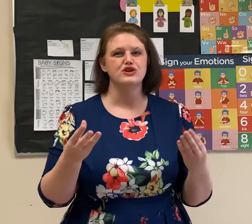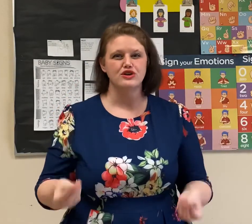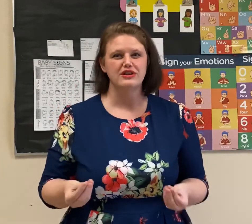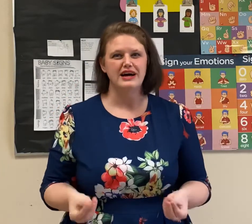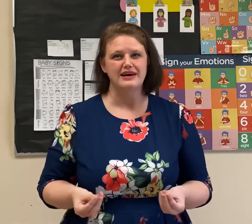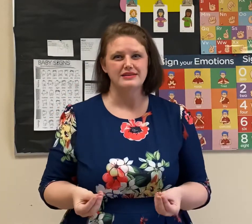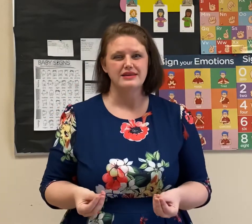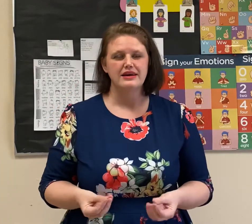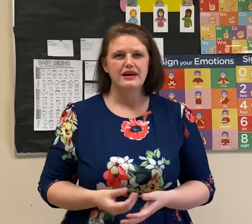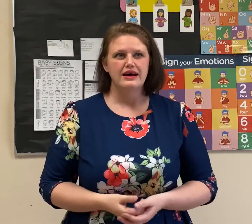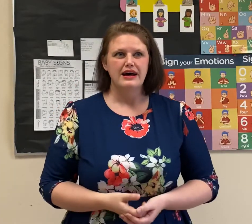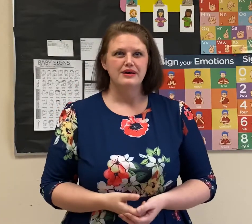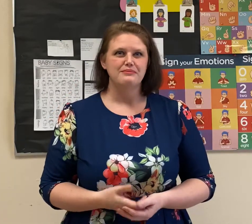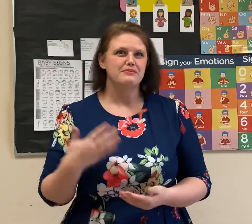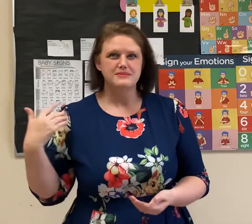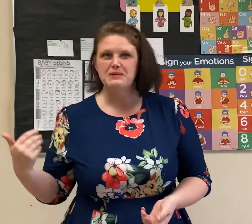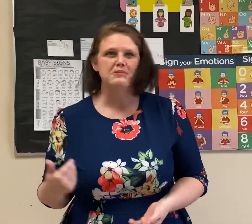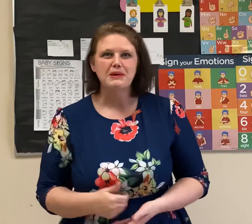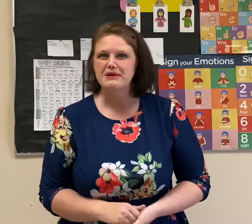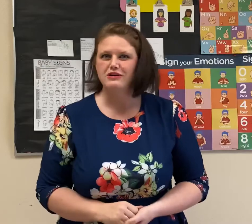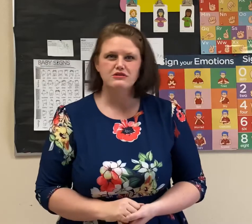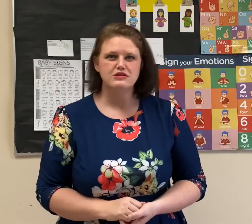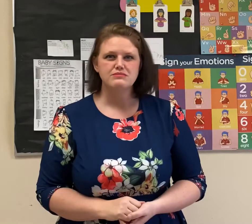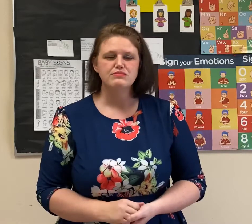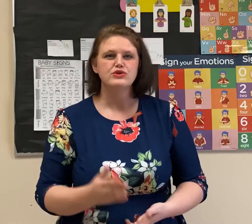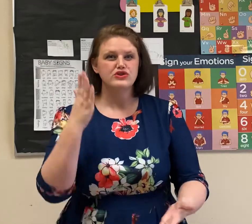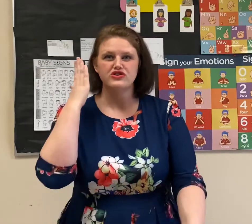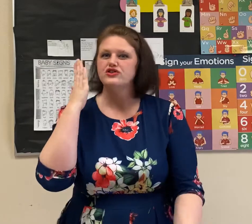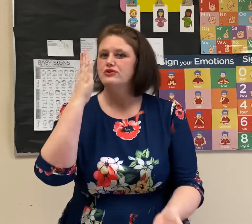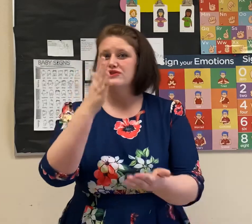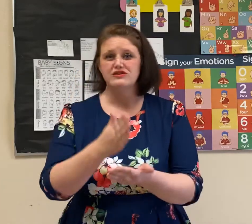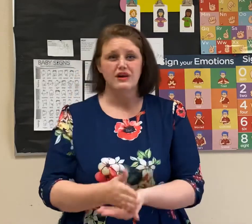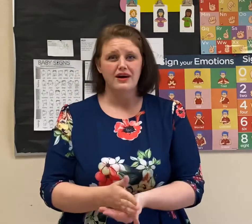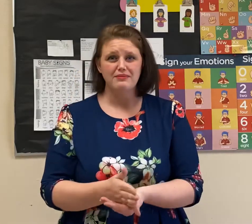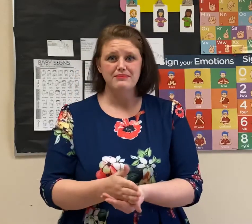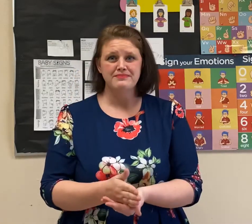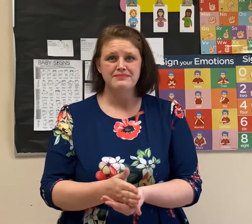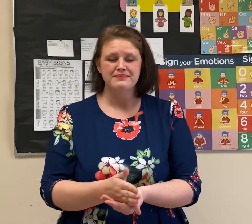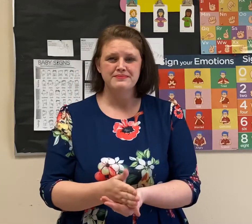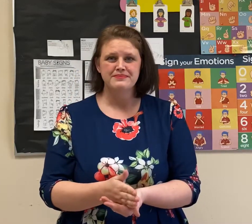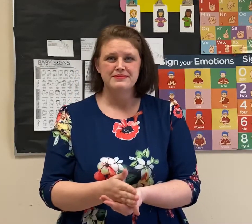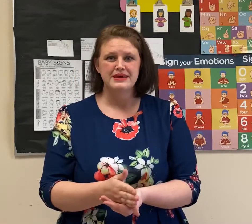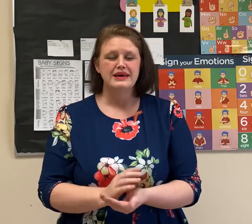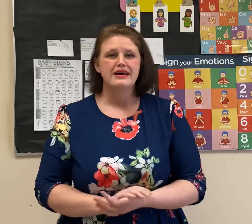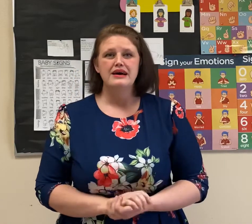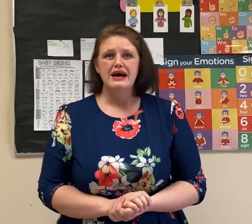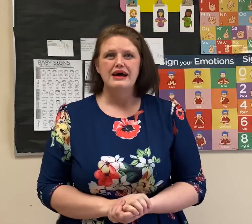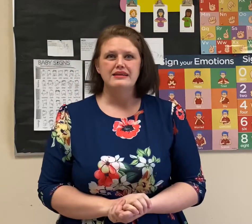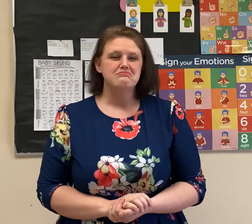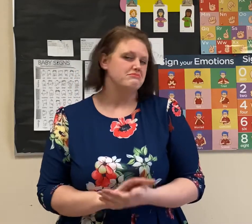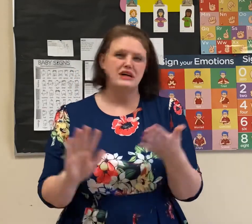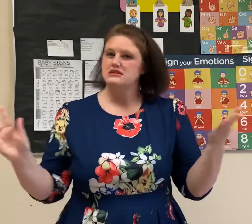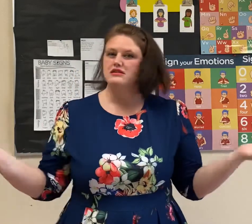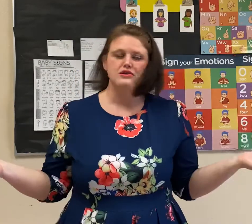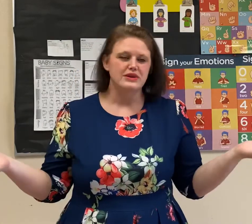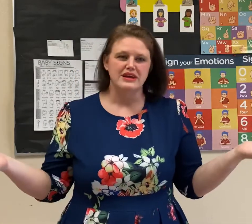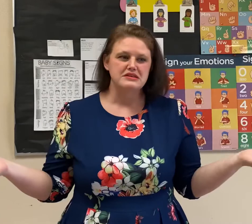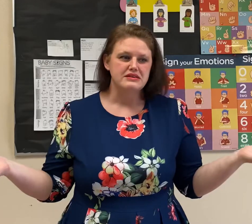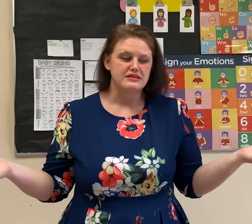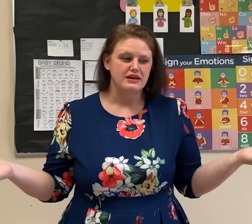class. Some of my peers will just use stop, and that's the only ASL sign